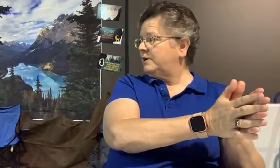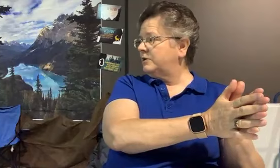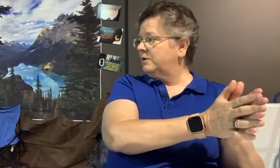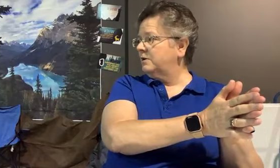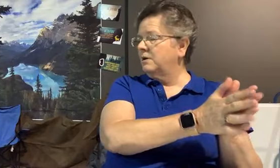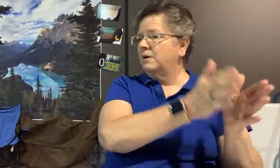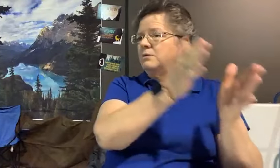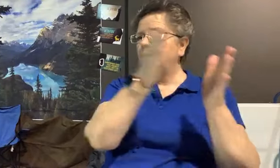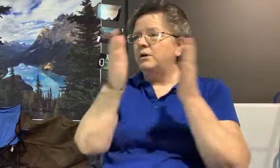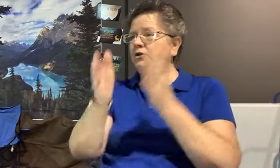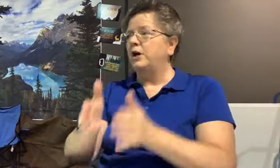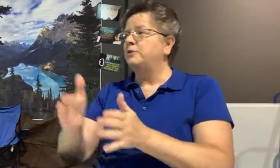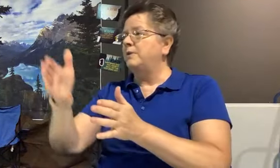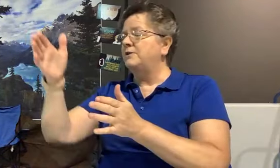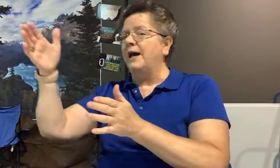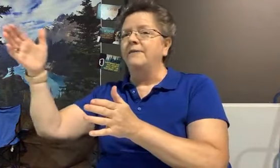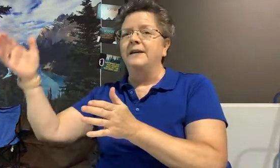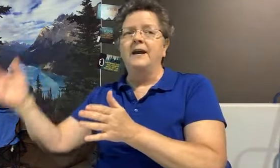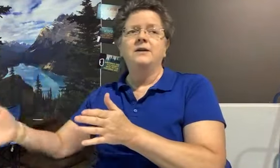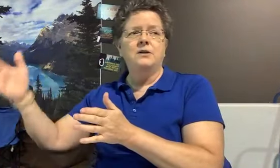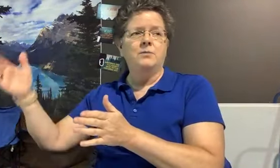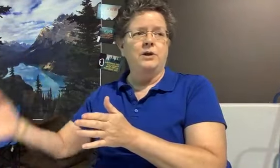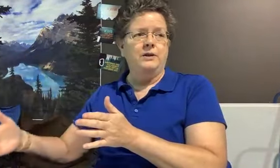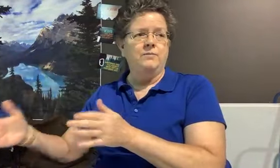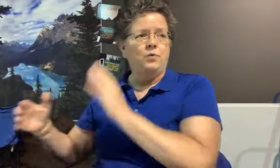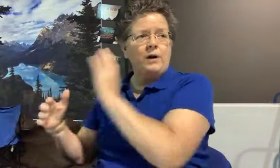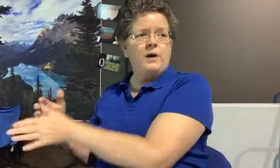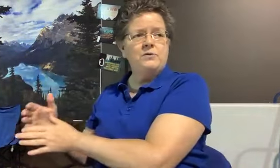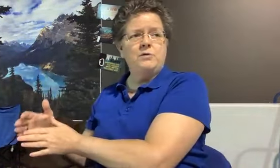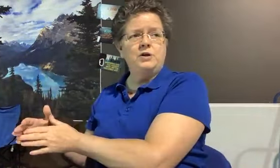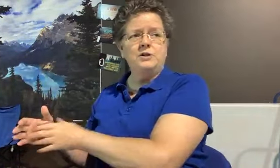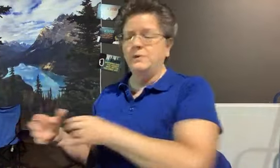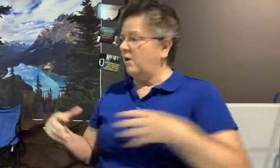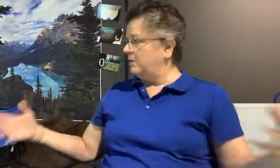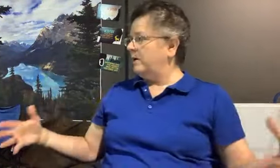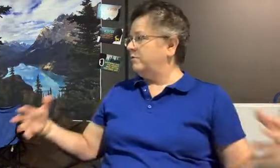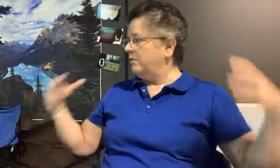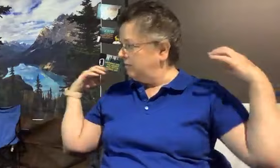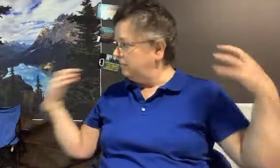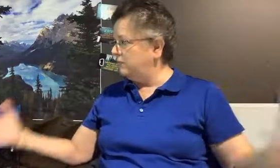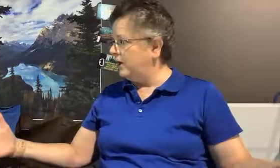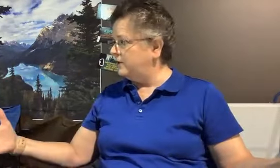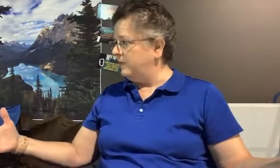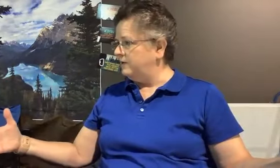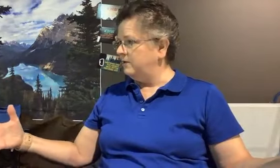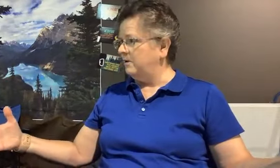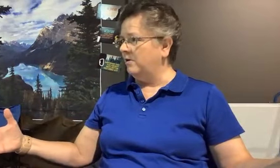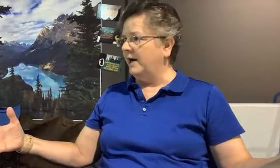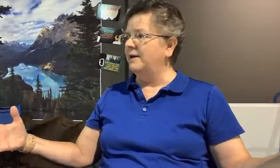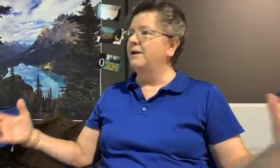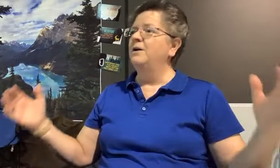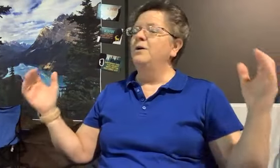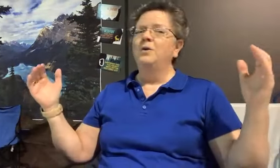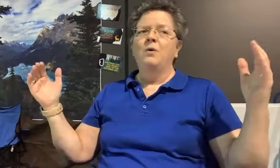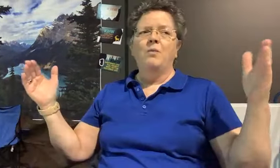tribulation to the judgment at the end of the millennium. Great white throne judgment all the way through. Judgments, okay?